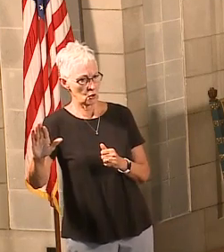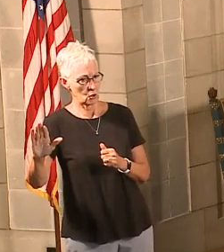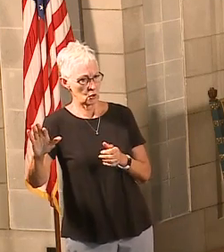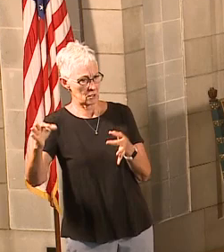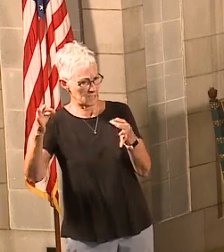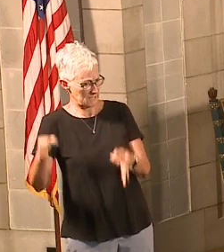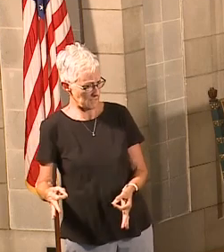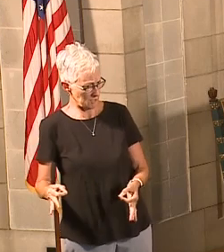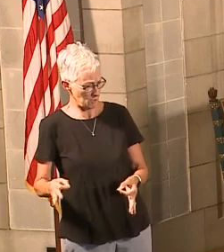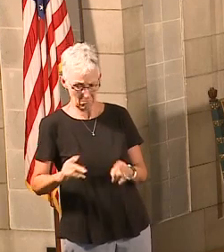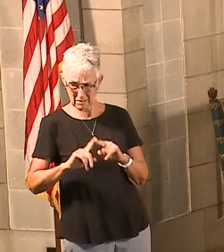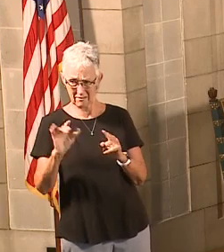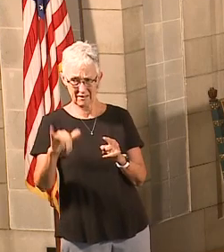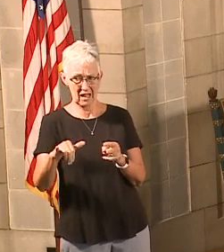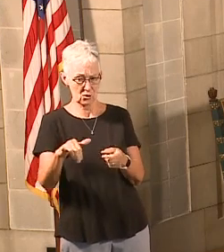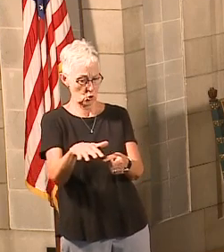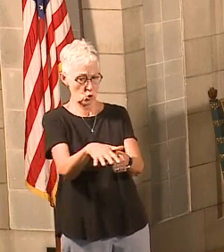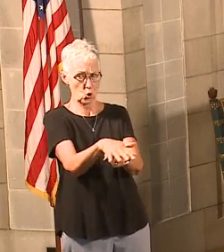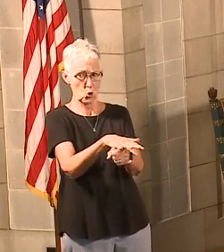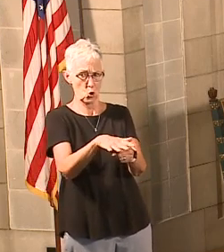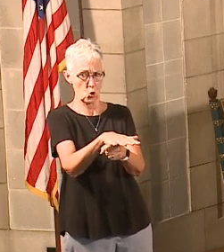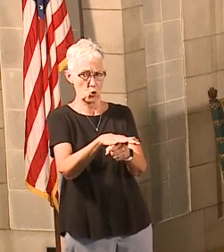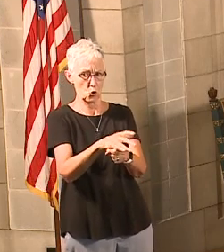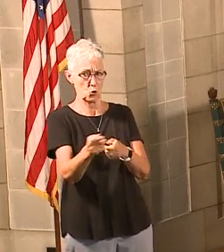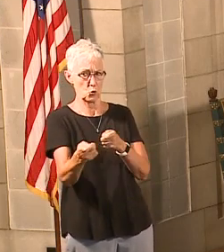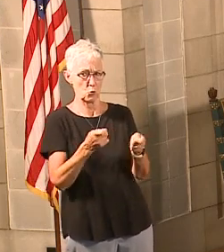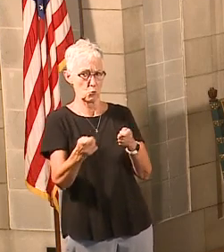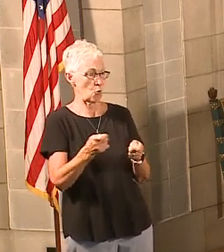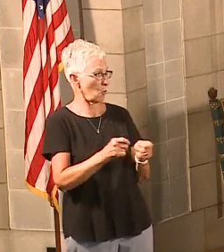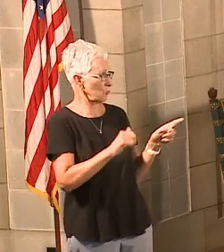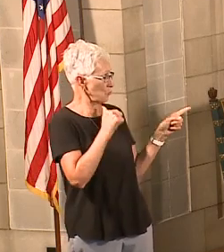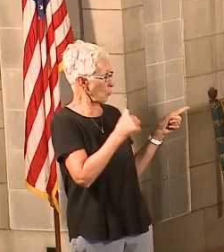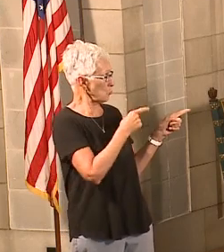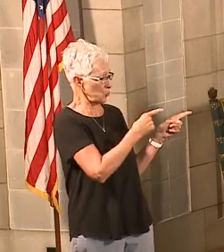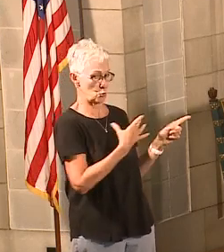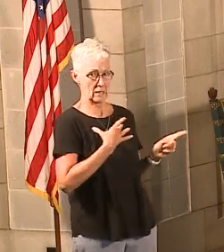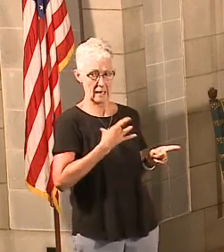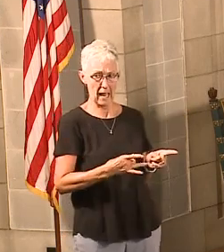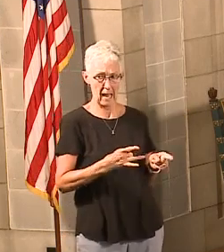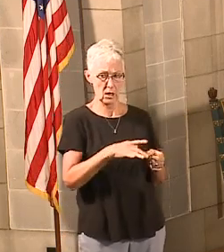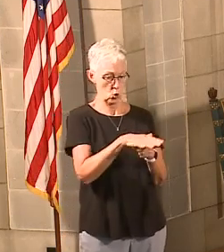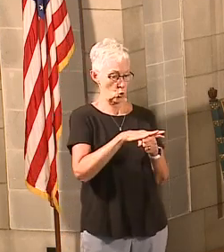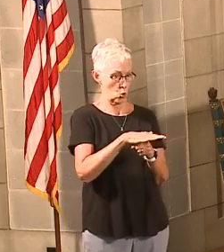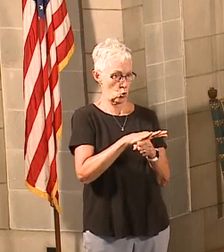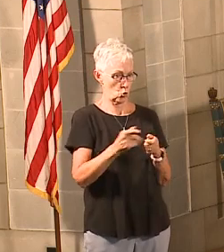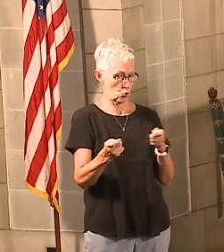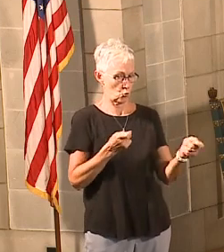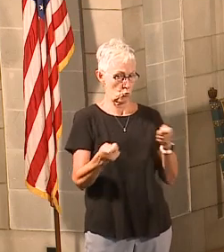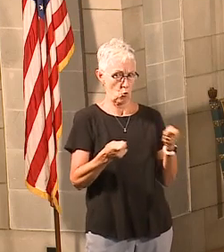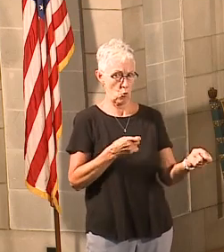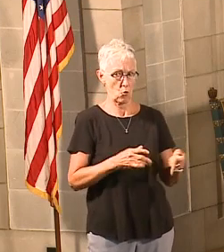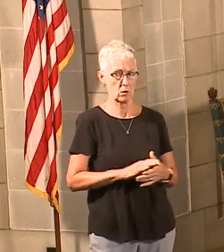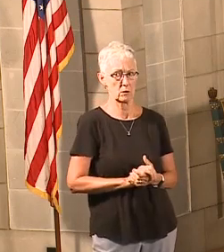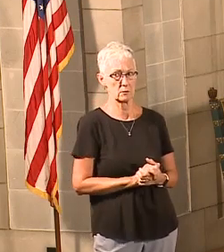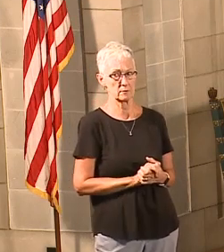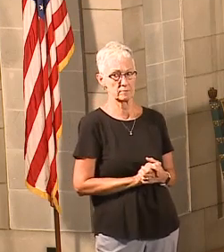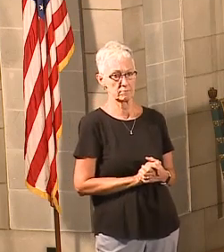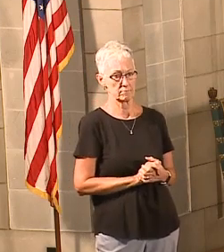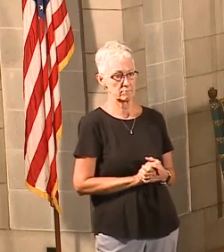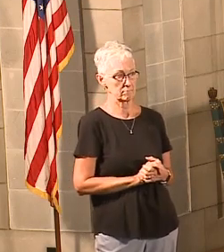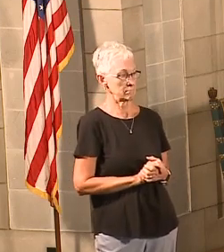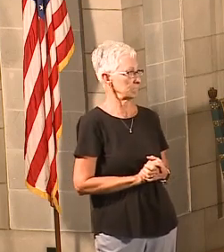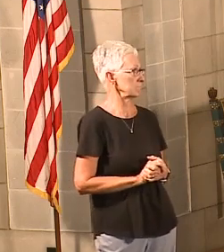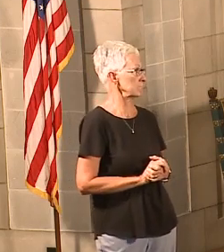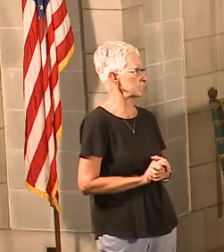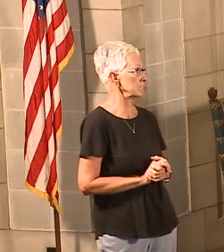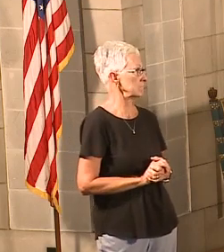local control, and aren't you a fan of local control? So Martha's question is, hey, isn't this a local control issue? Aren't you a fan of local control? Well,